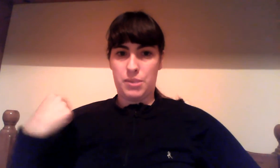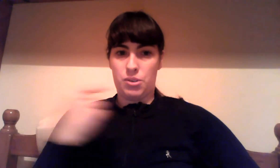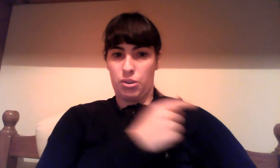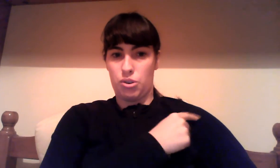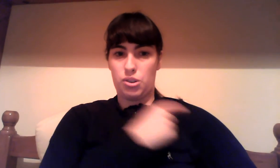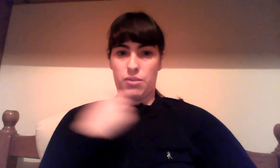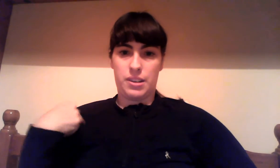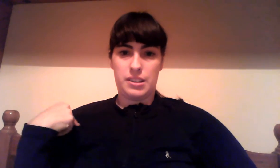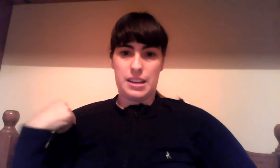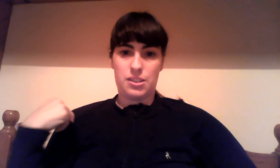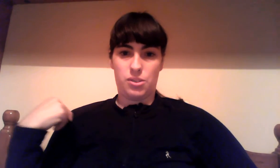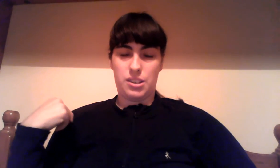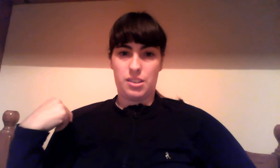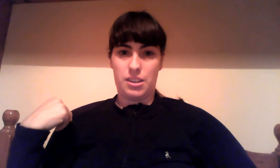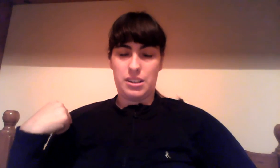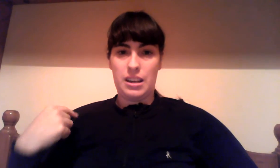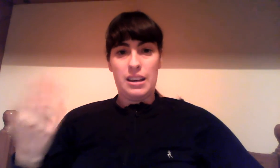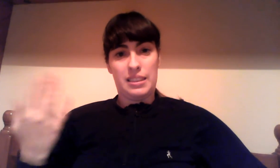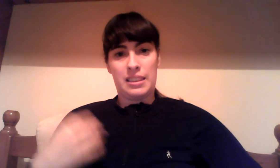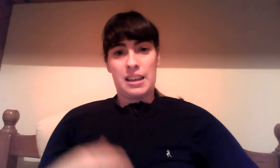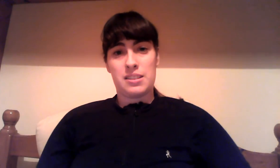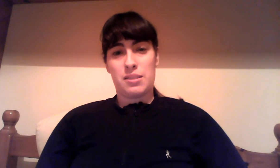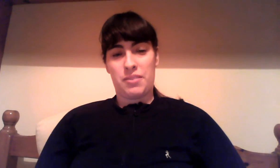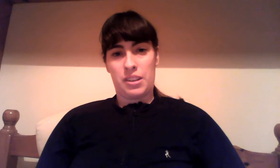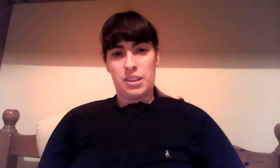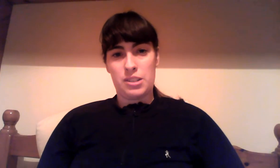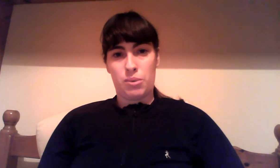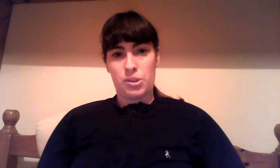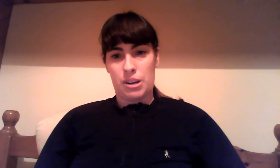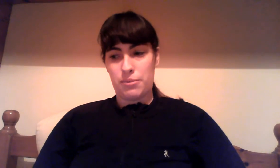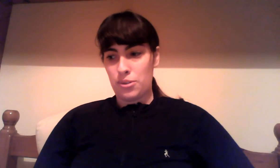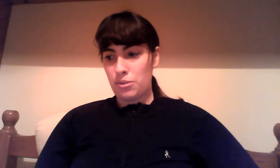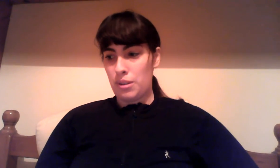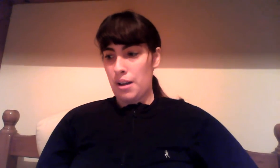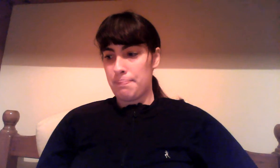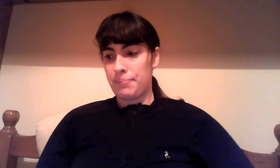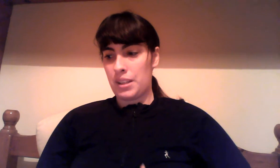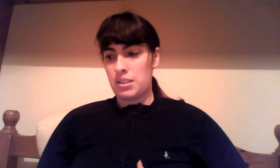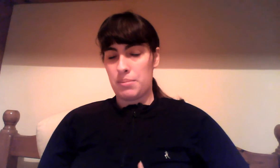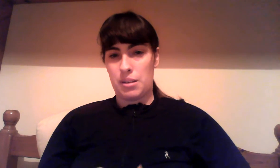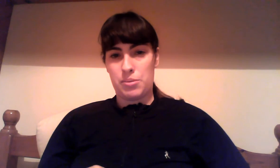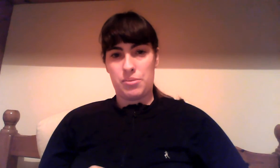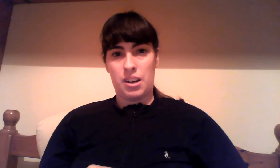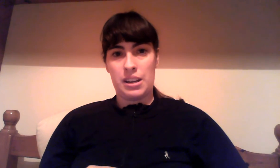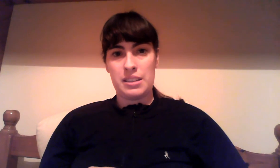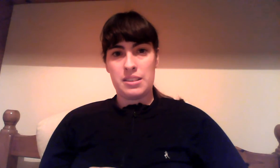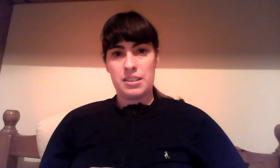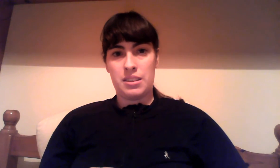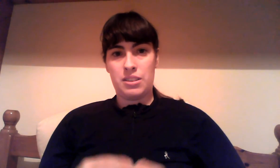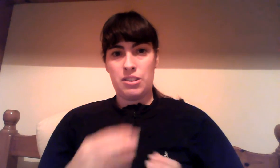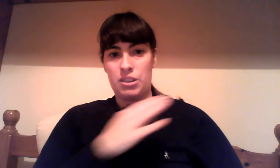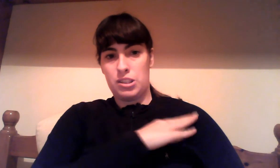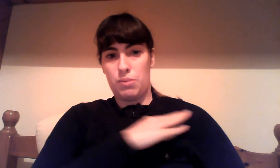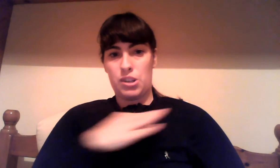don't cross over, it stays on this side. That's something you need to watch out for. Sometimes with signs you can switch to